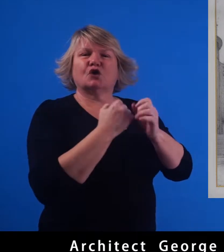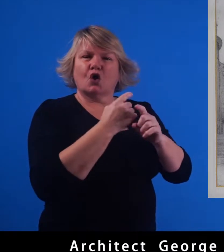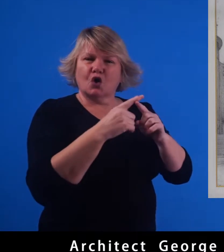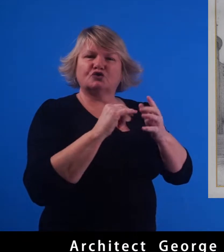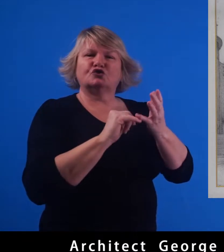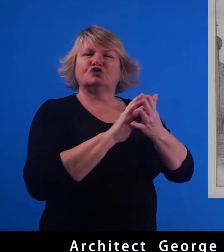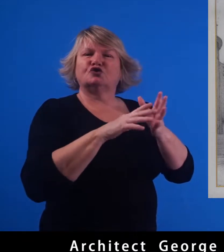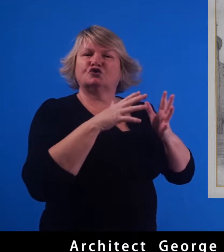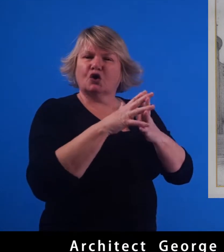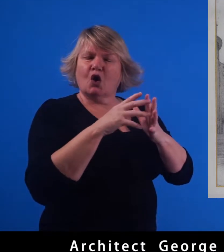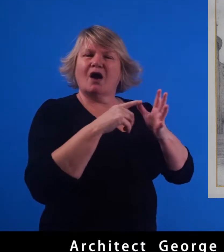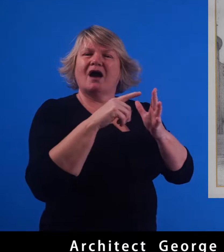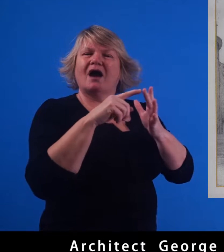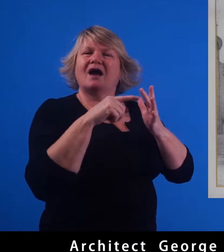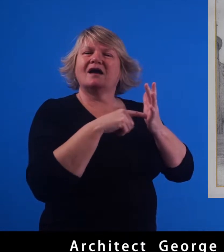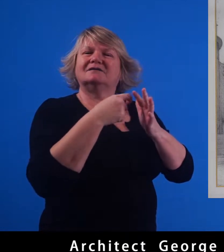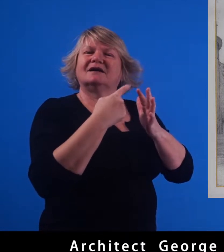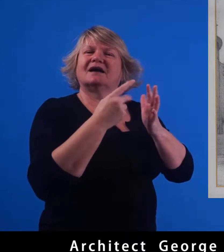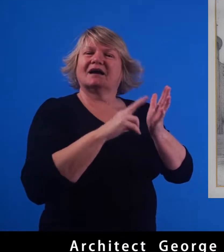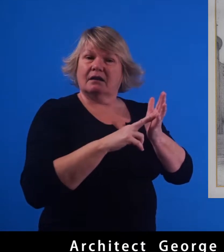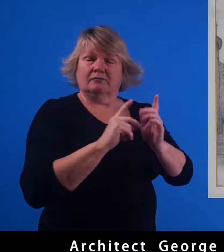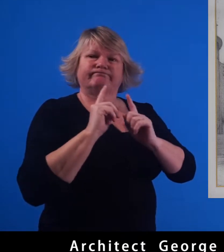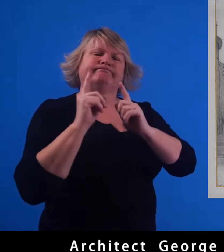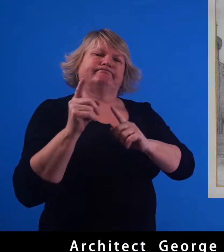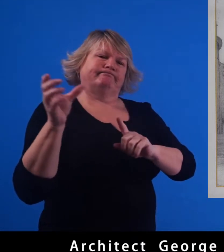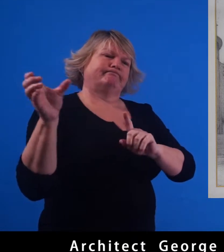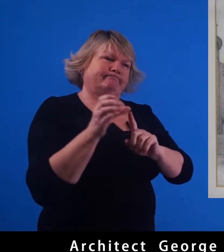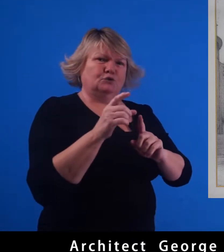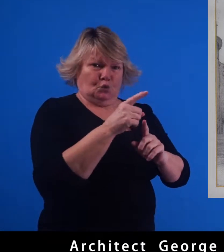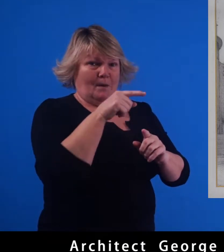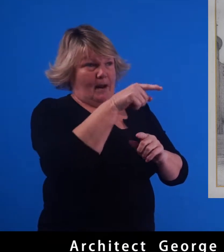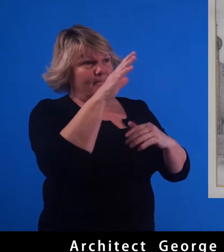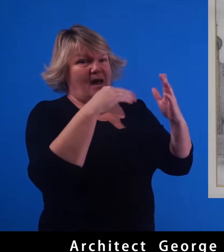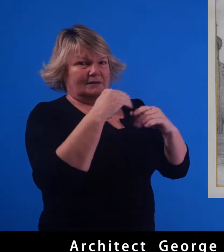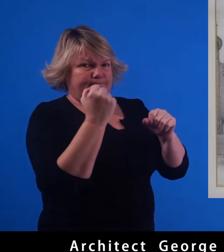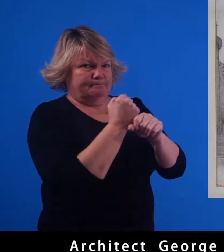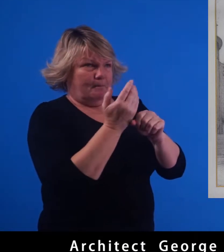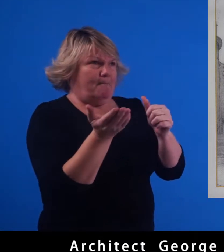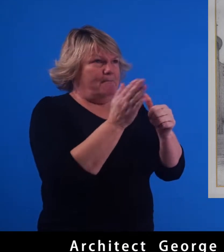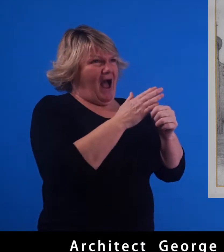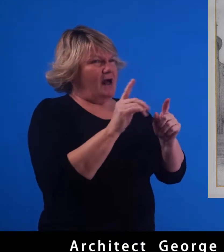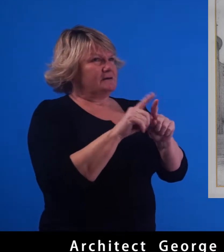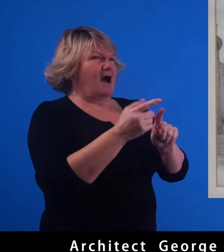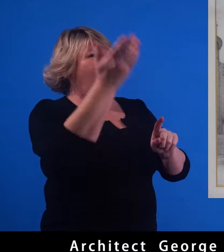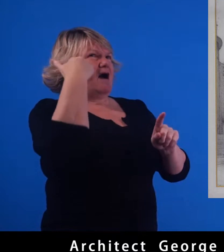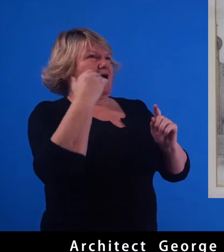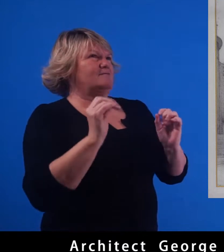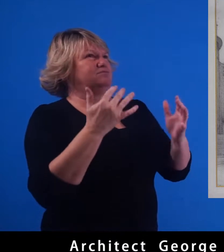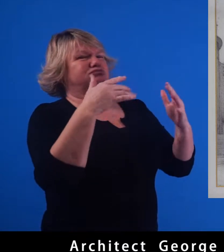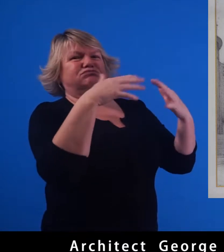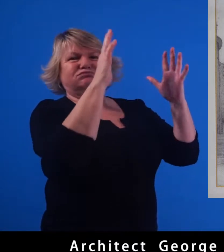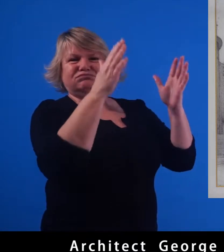Architect George Shaw Aitken was tasked with restoring the building to its former